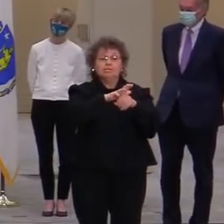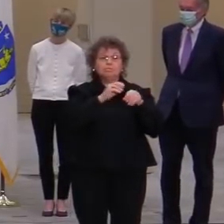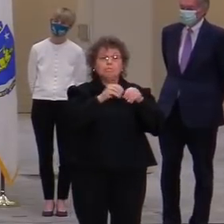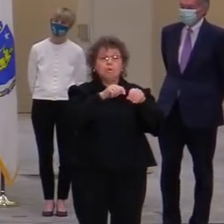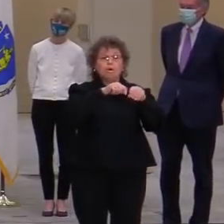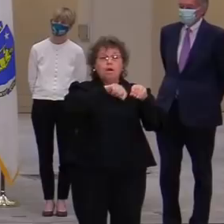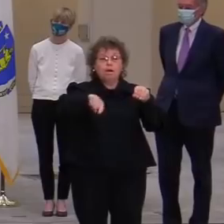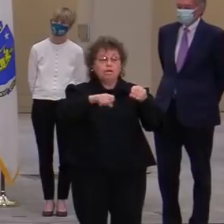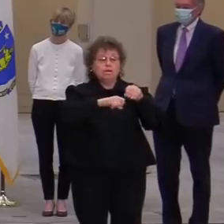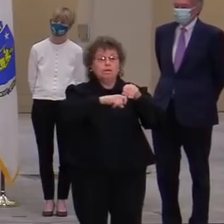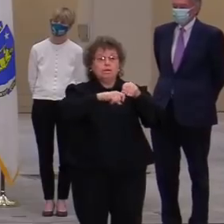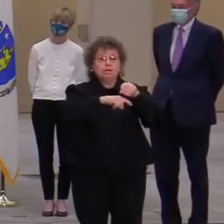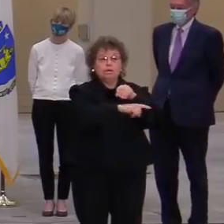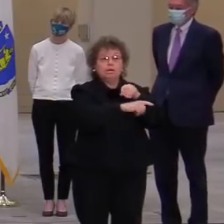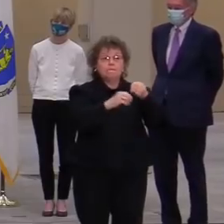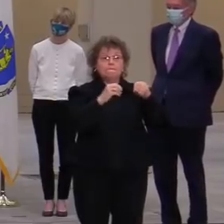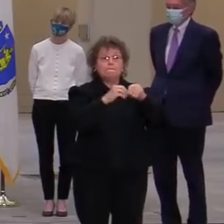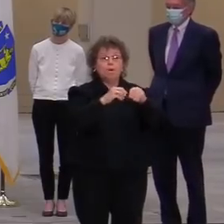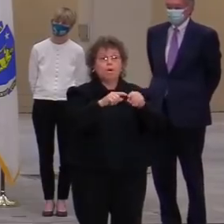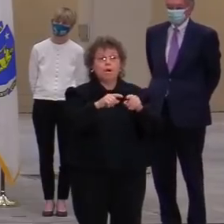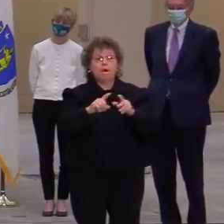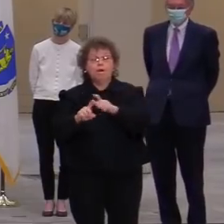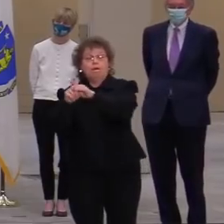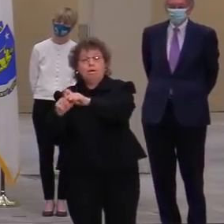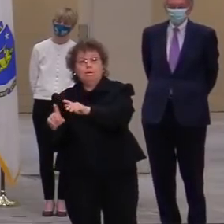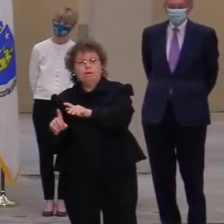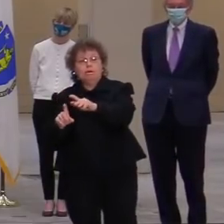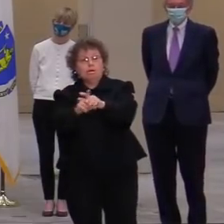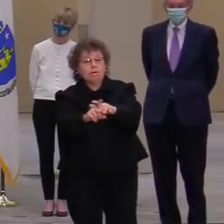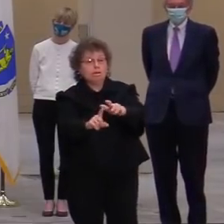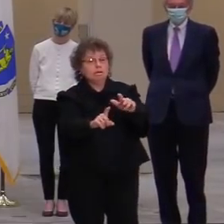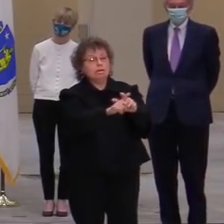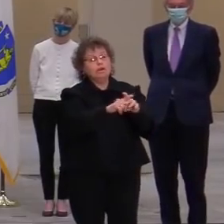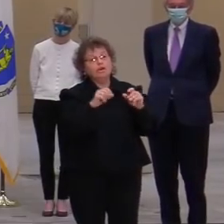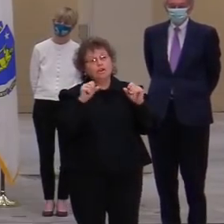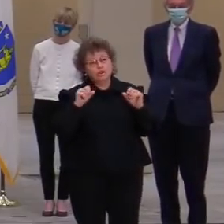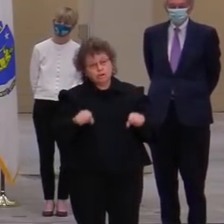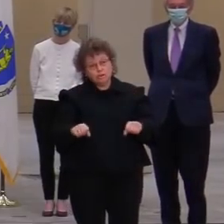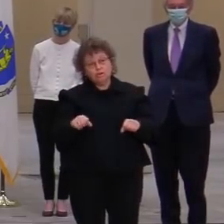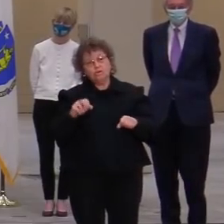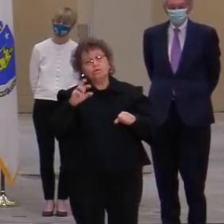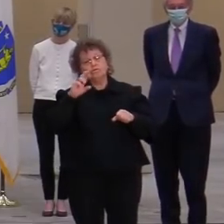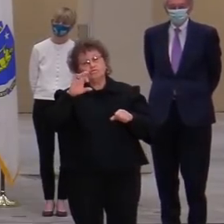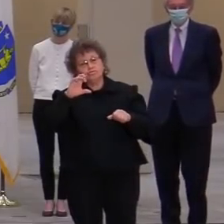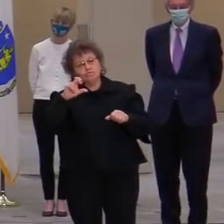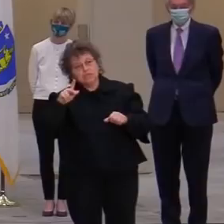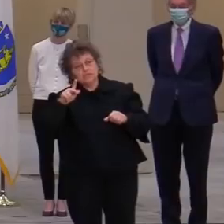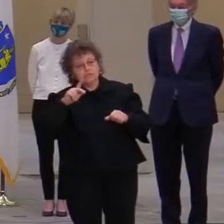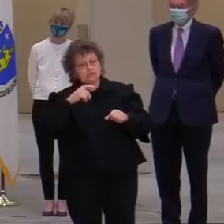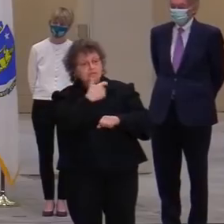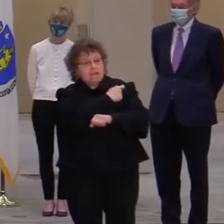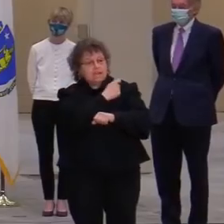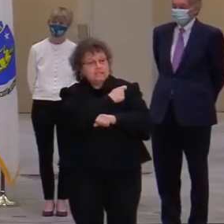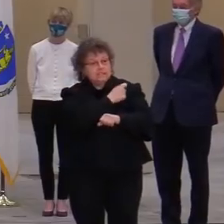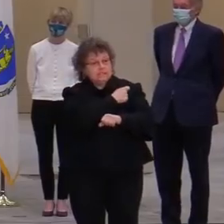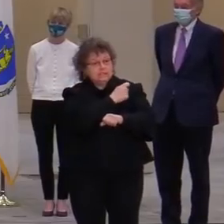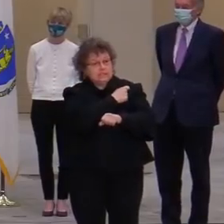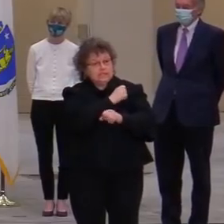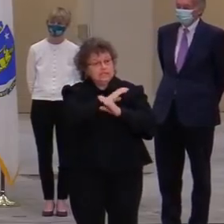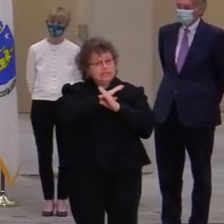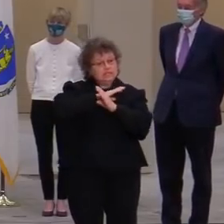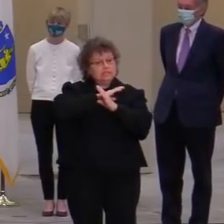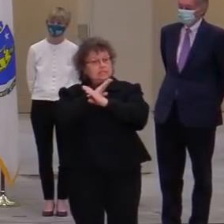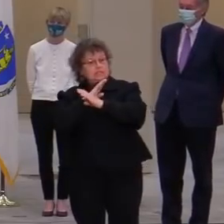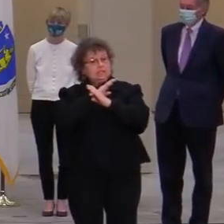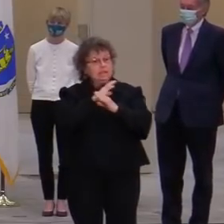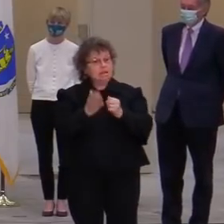risk of more mutation, and that those mutations could potentially pose a risk against the effectiveness of these vaccines, which is why we really are trying to, as we're scaling